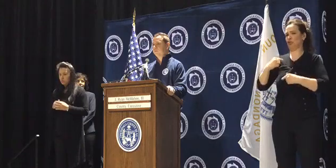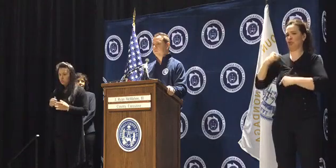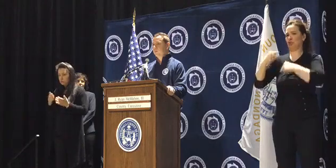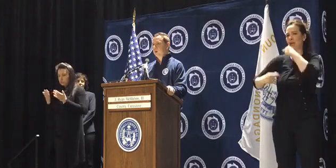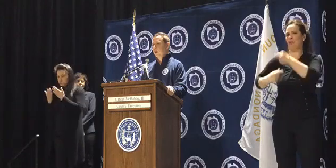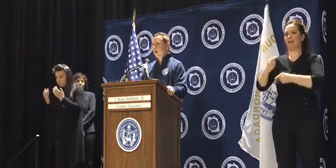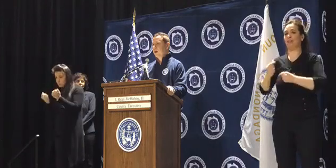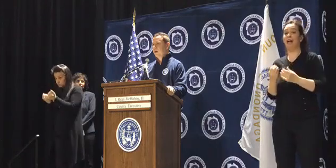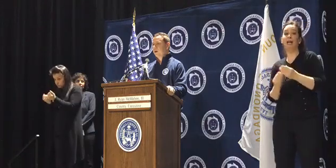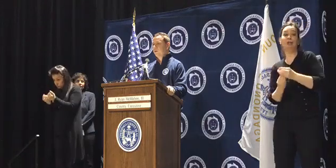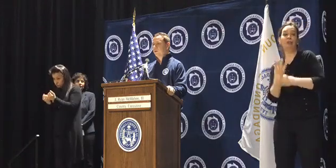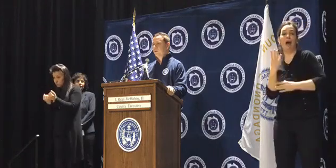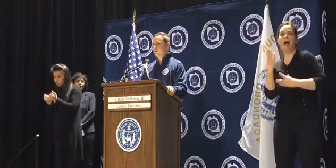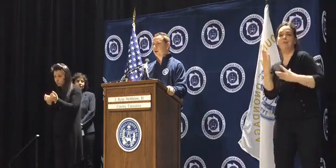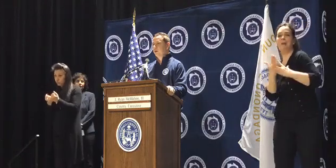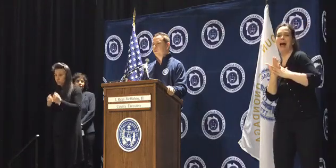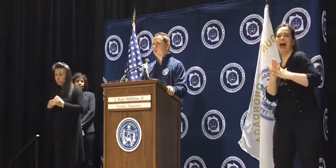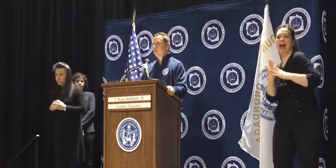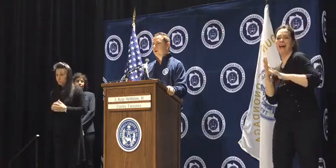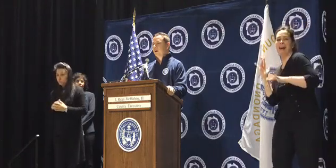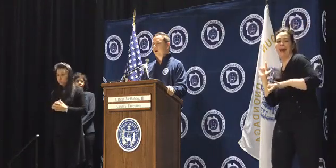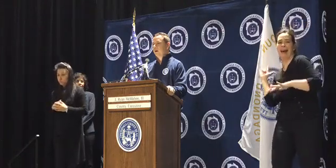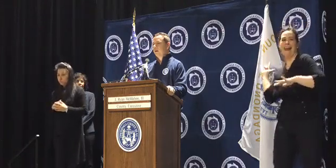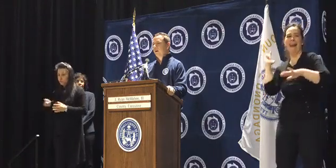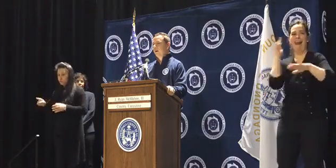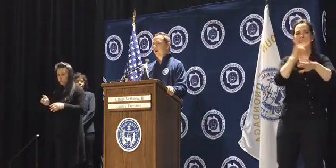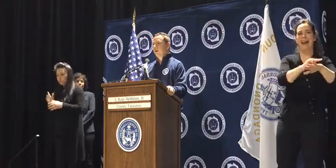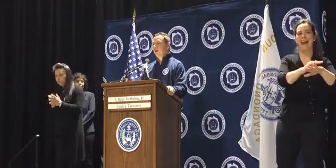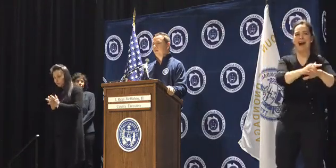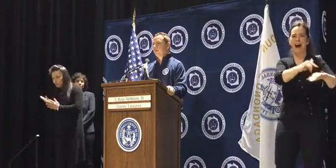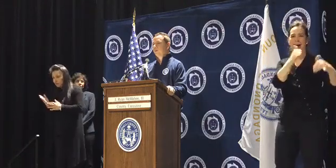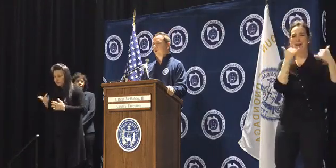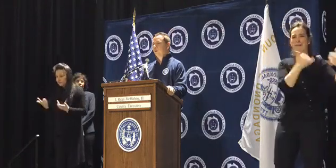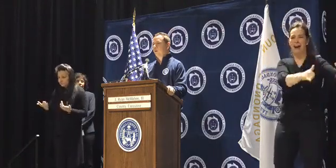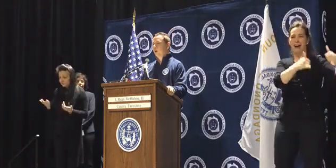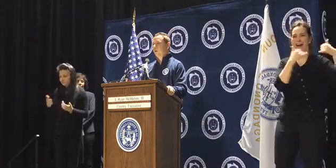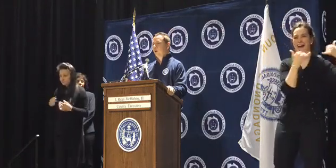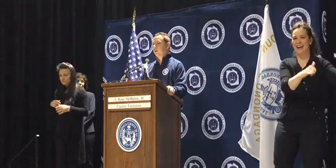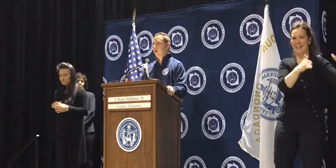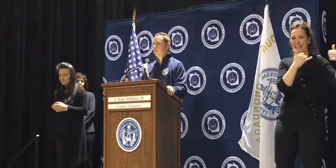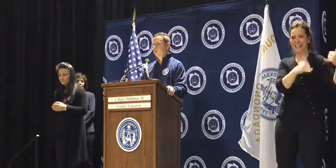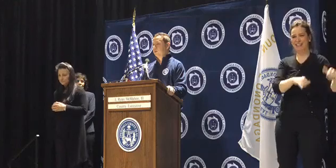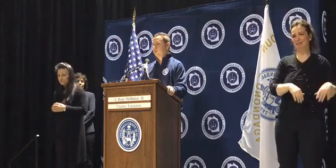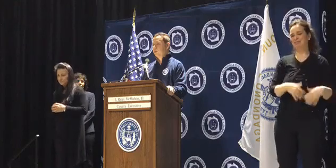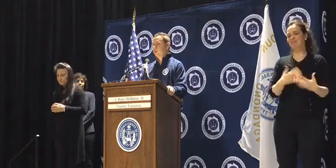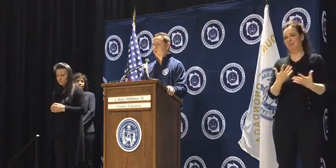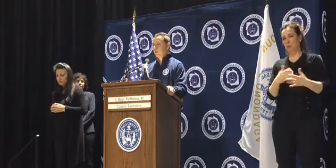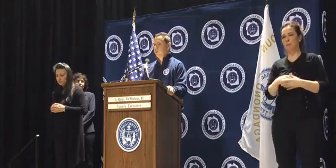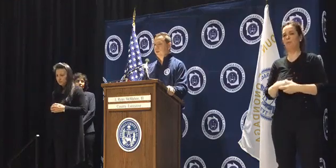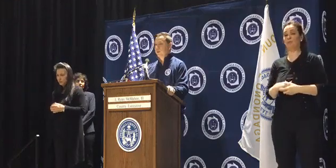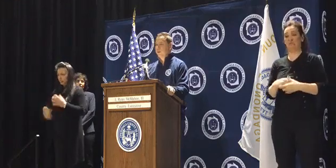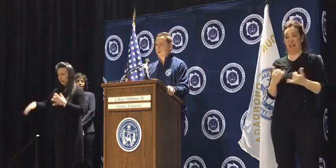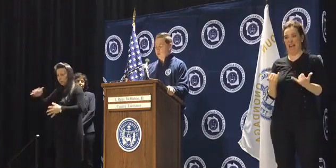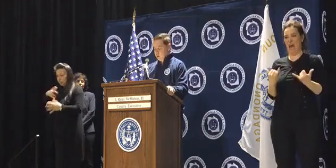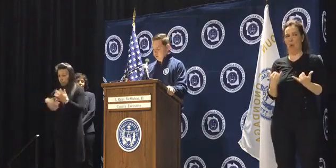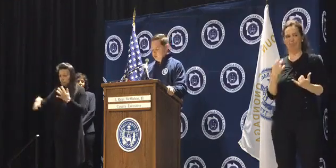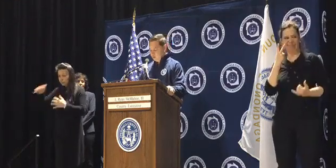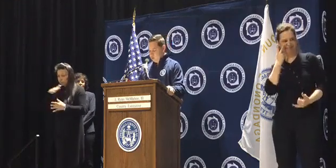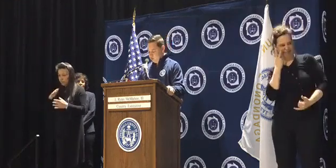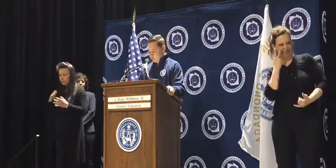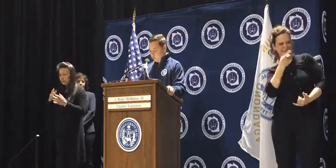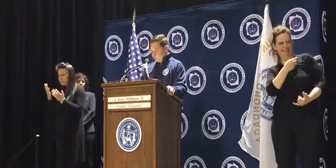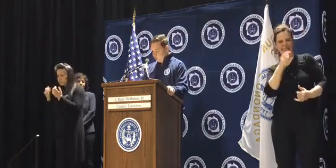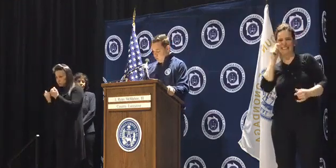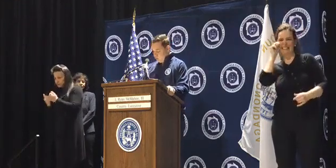parents and with some of their behavior, and have disappointed the public at large with some of these videos that we're seeing from